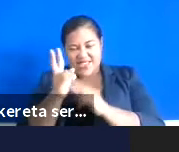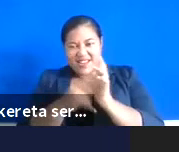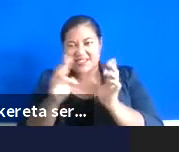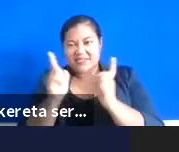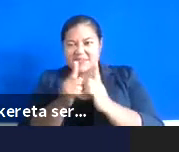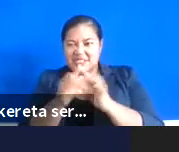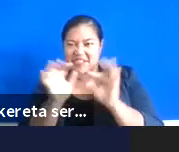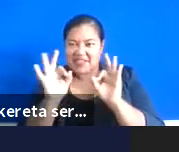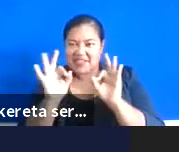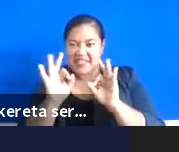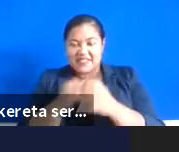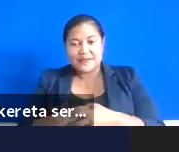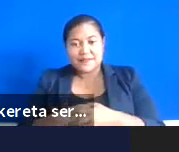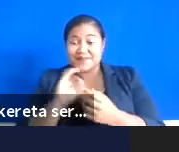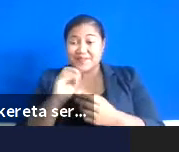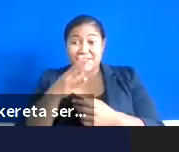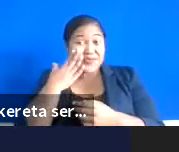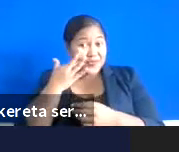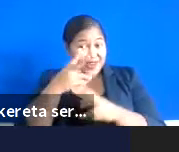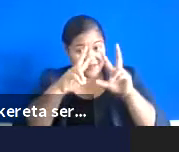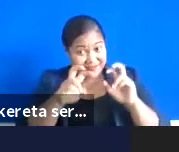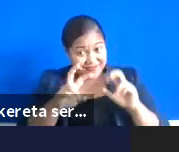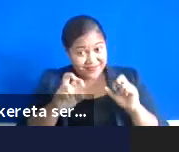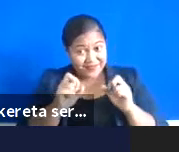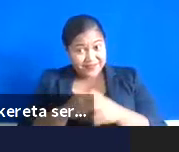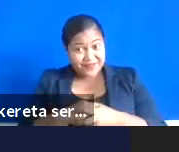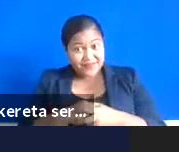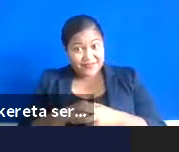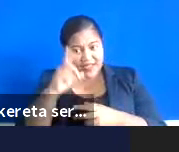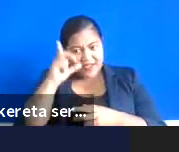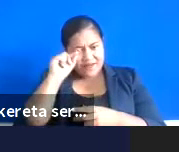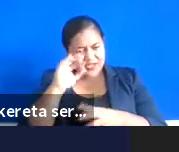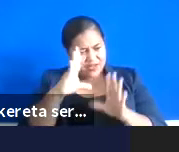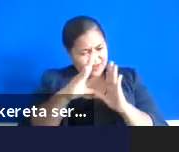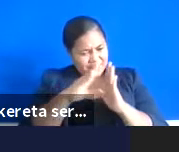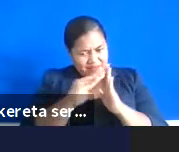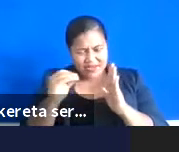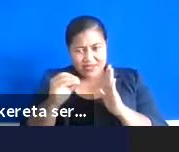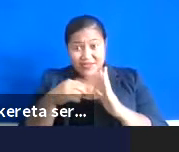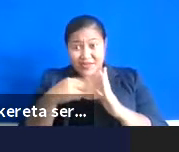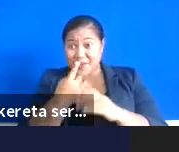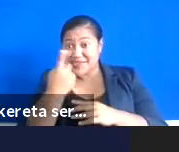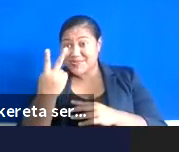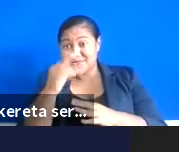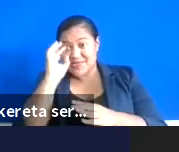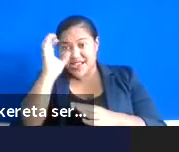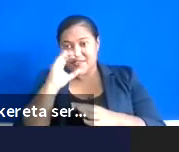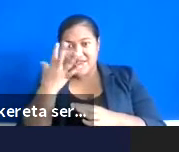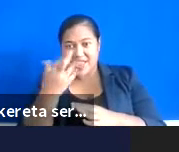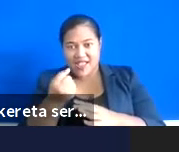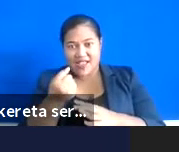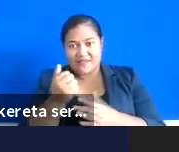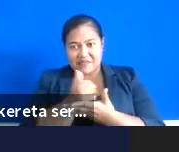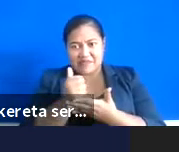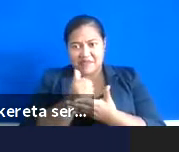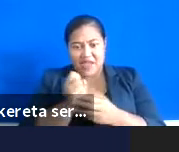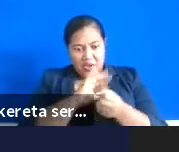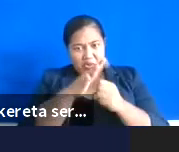survey um uh fiji and papua new guinea were the only two countries with uh active covert cases